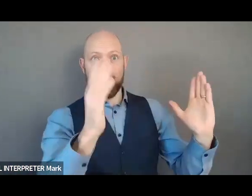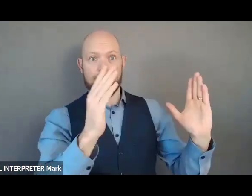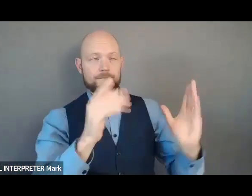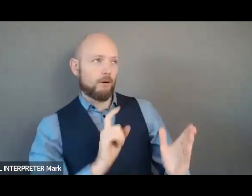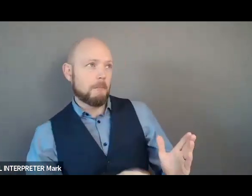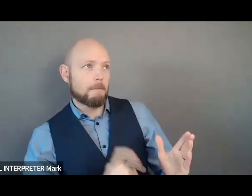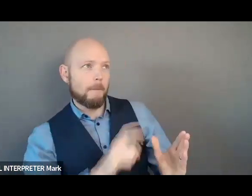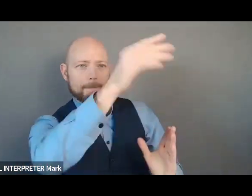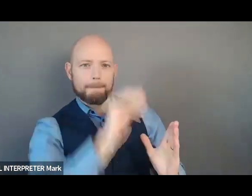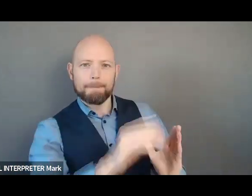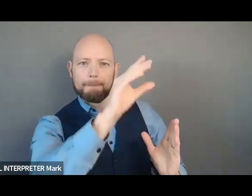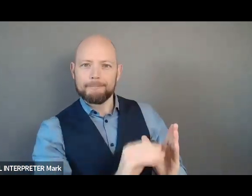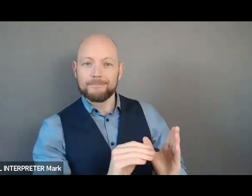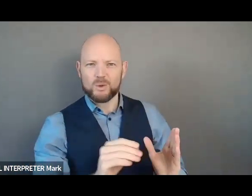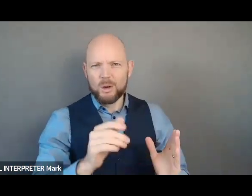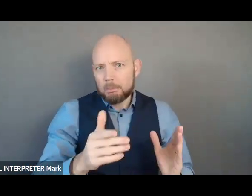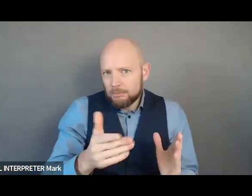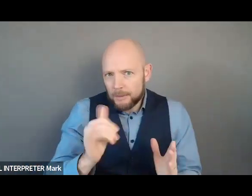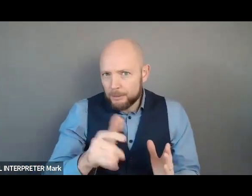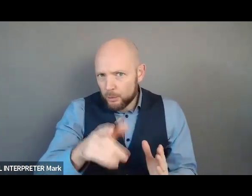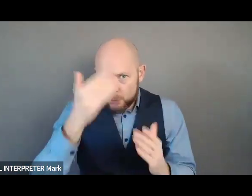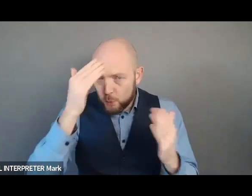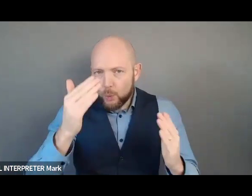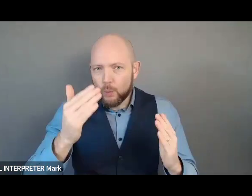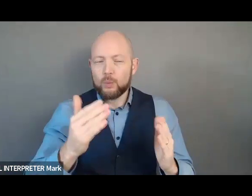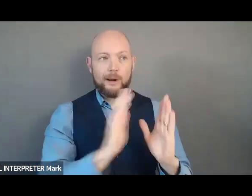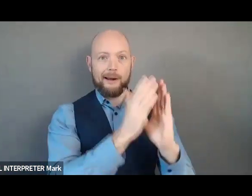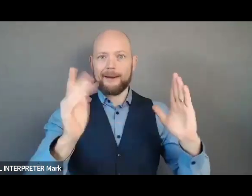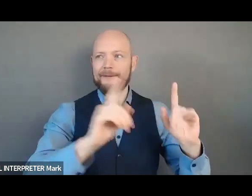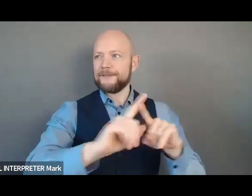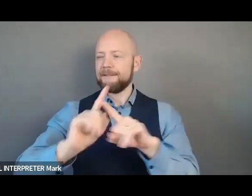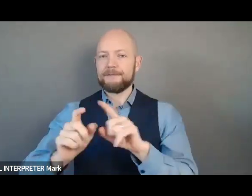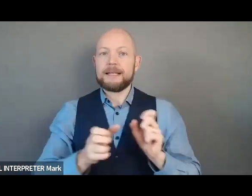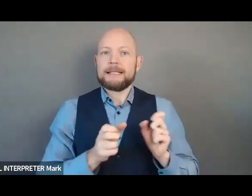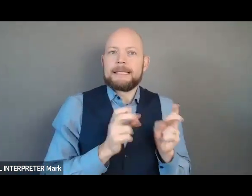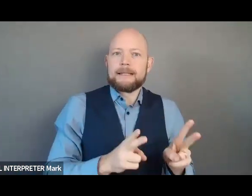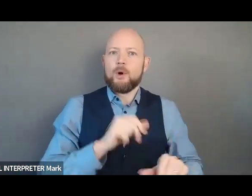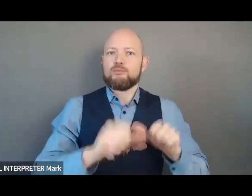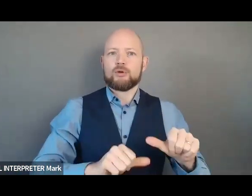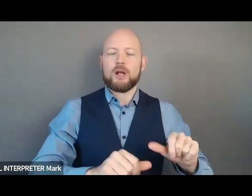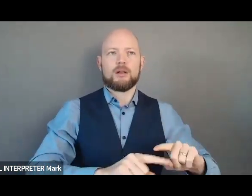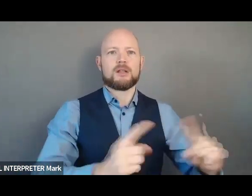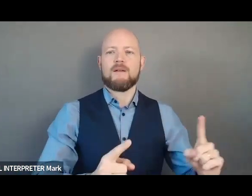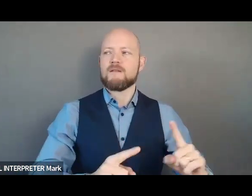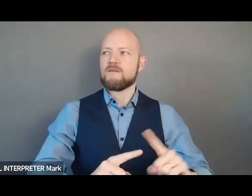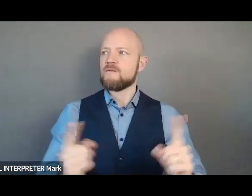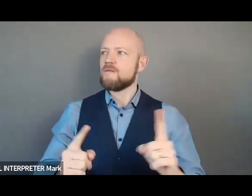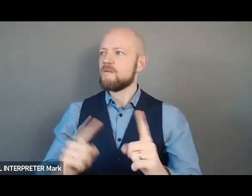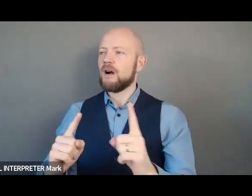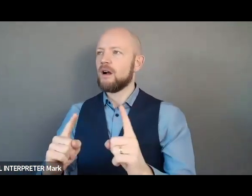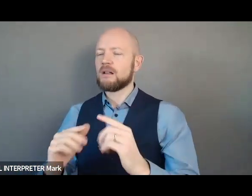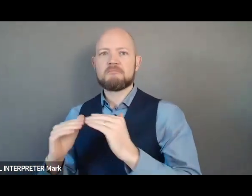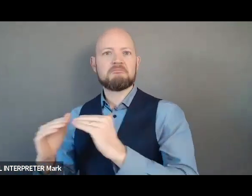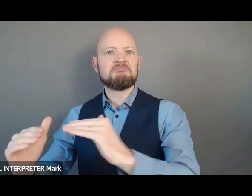has different systems and processes. It's not the same one. So every time you go into a new archive as a researcher,